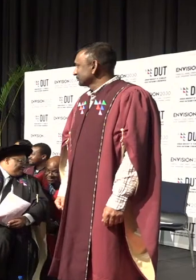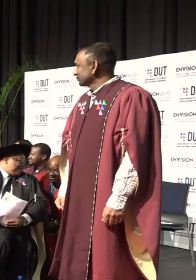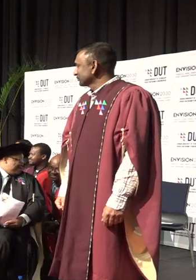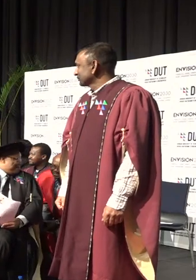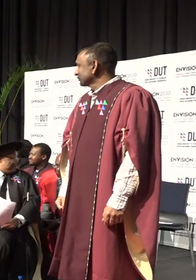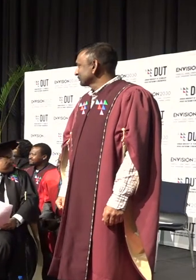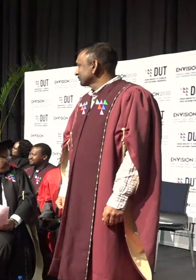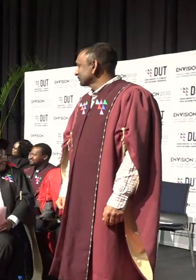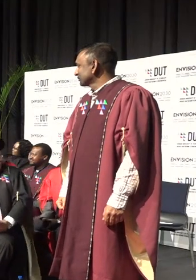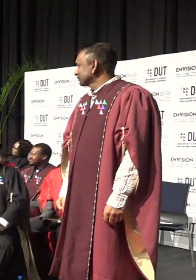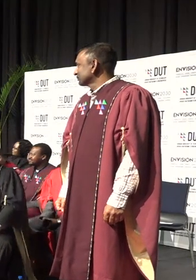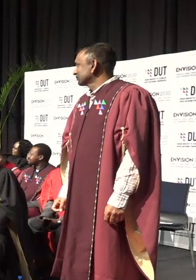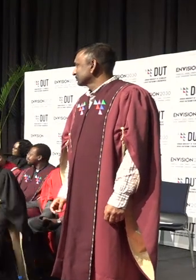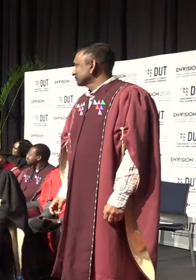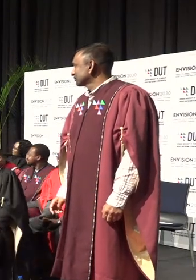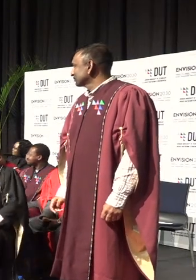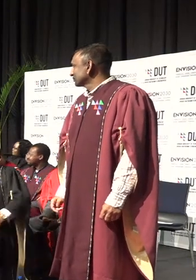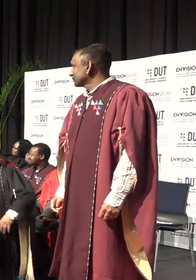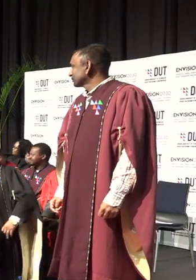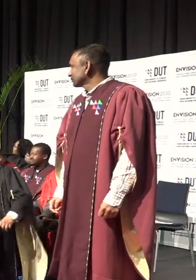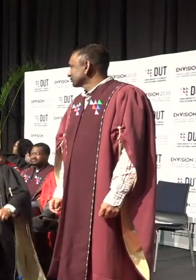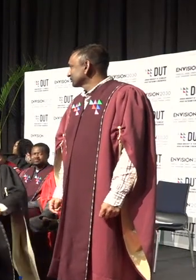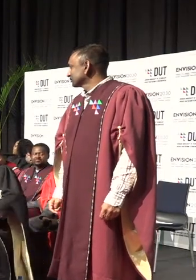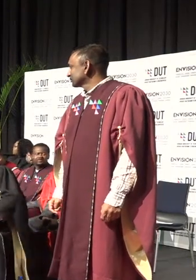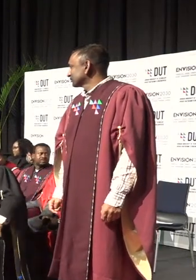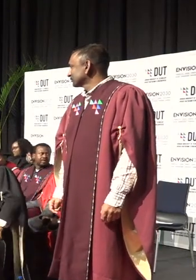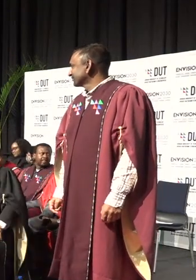current name, Moodley, cum laude.